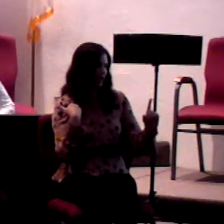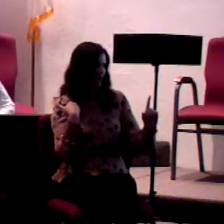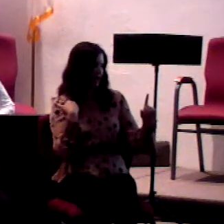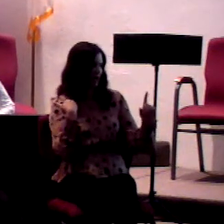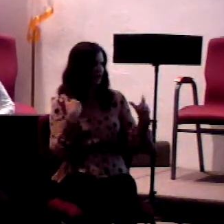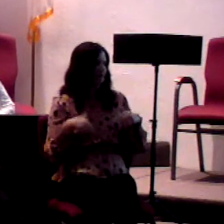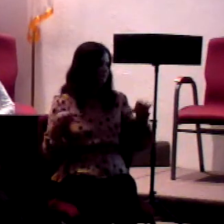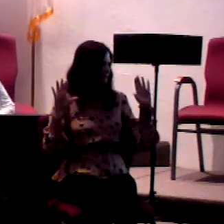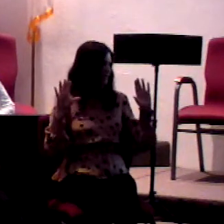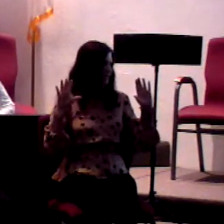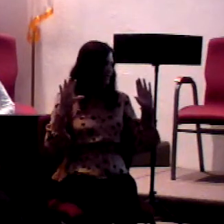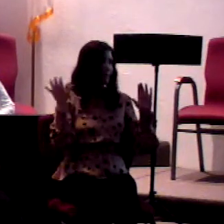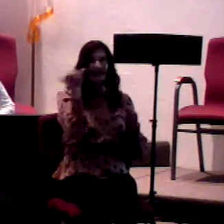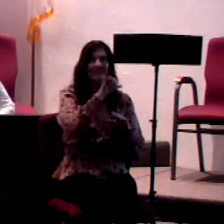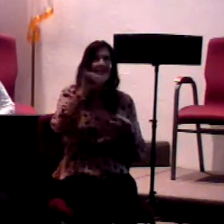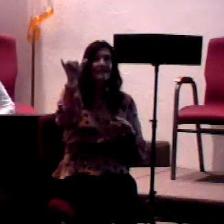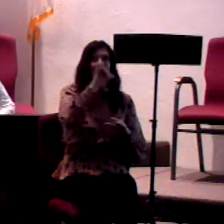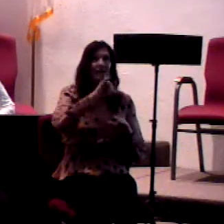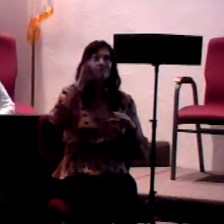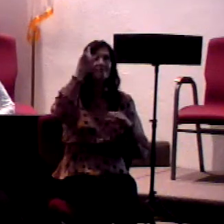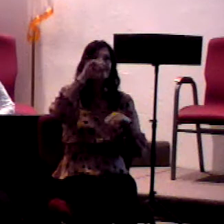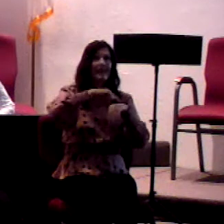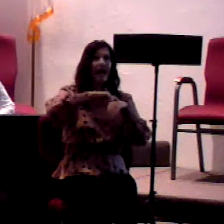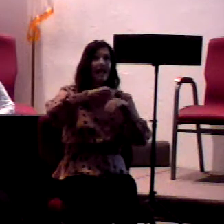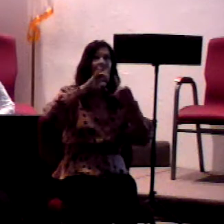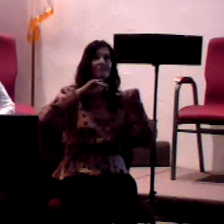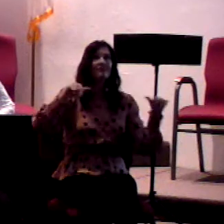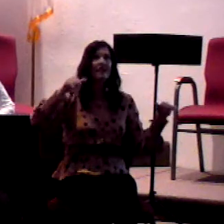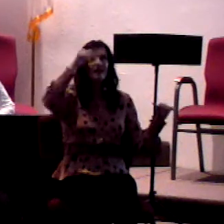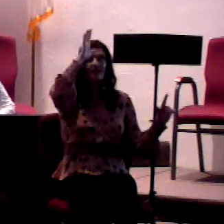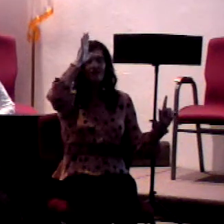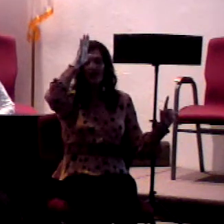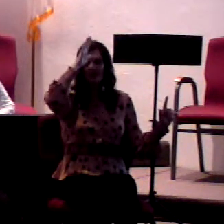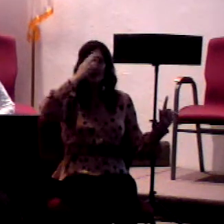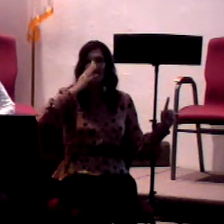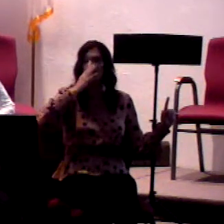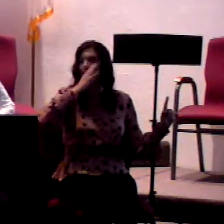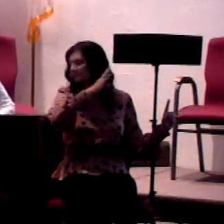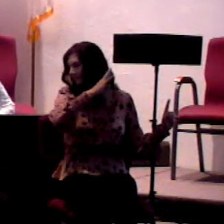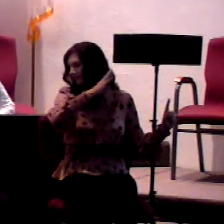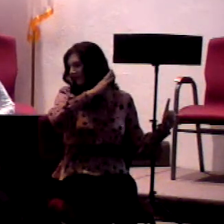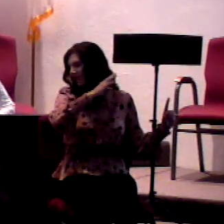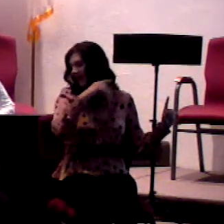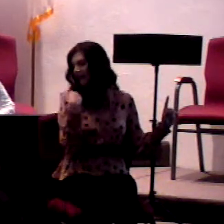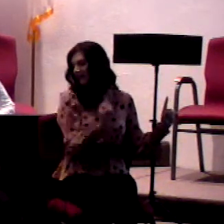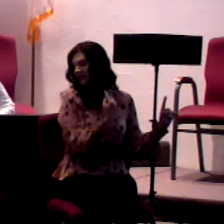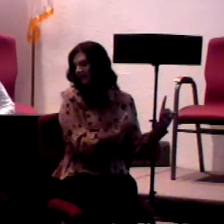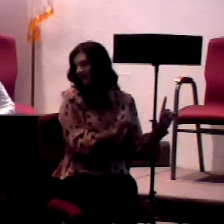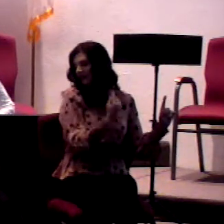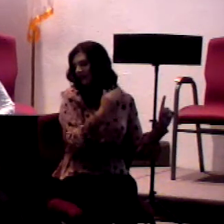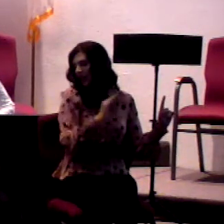same time, even the Father has to turn away from the sin that is there upon his shoulders. Not his